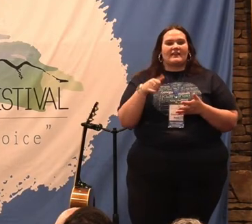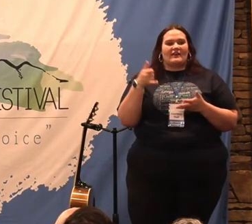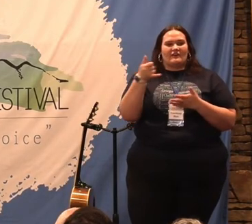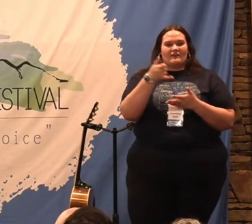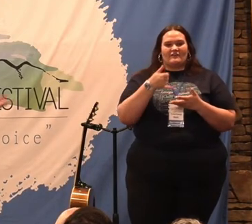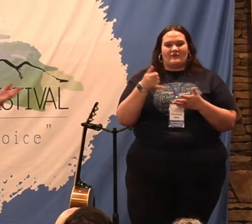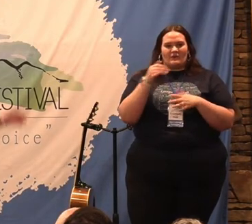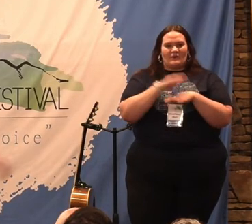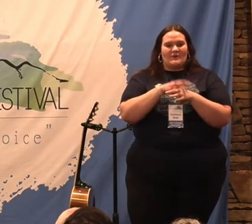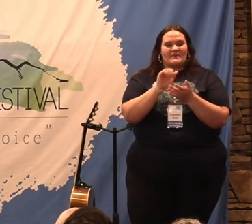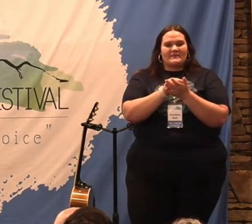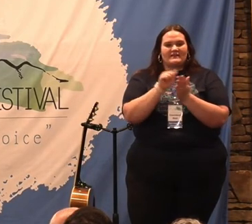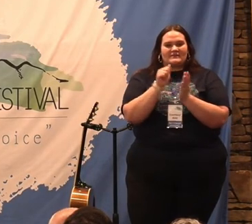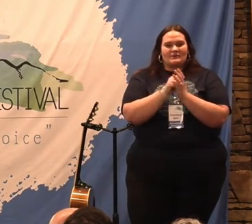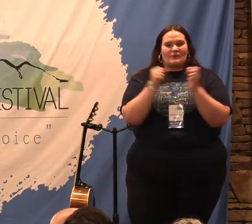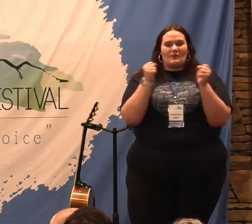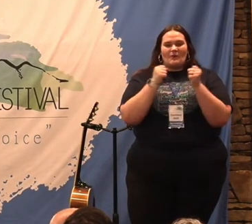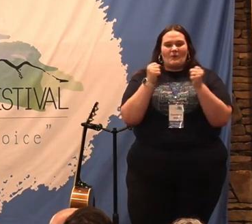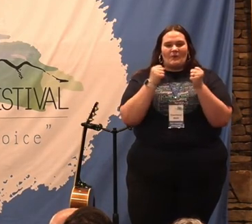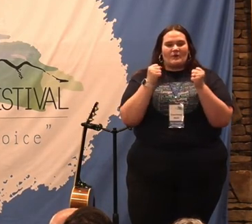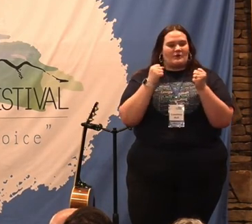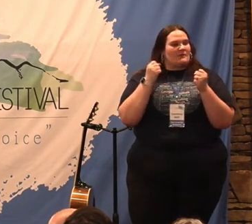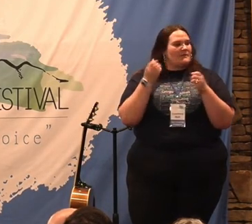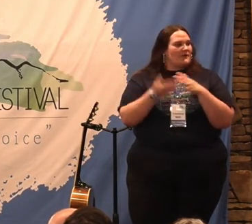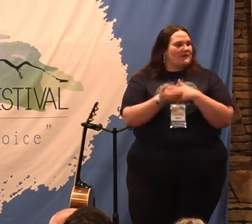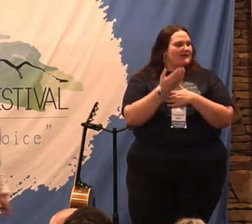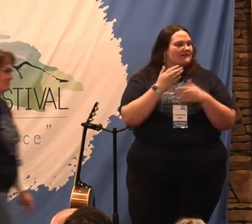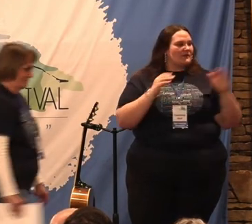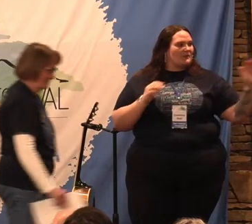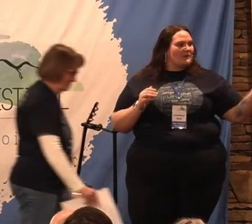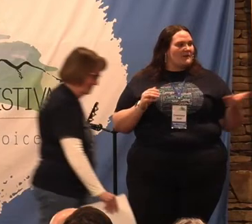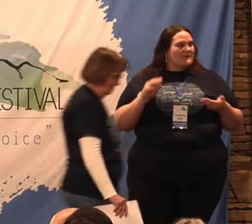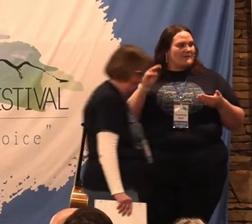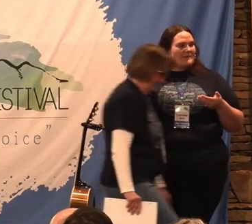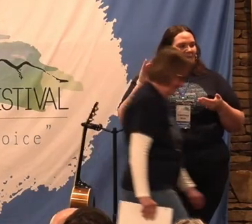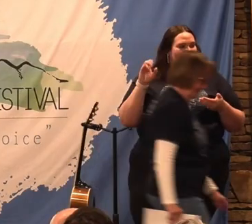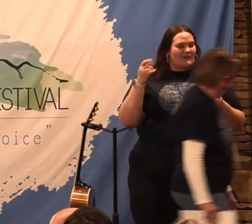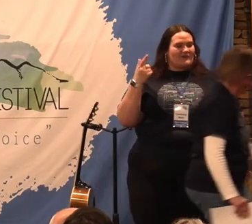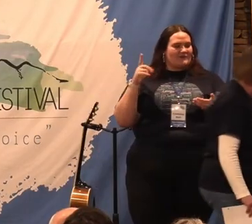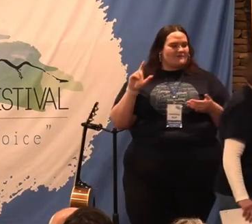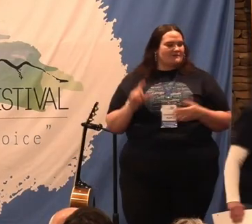morning. Welcome Michael Reno Harrell.